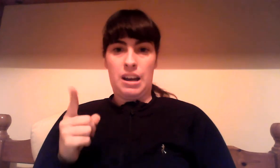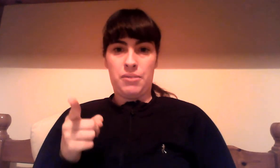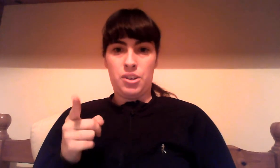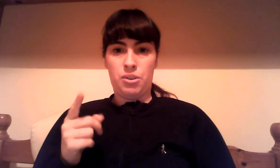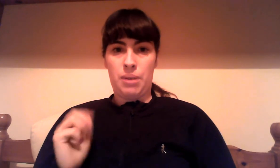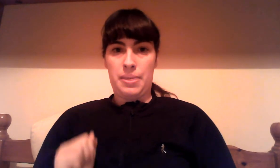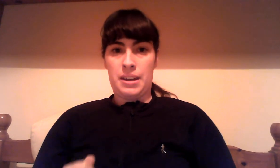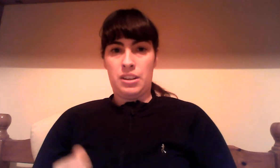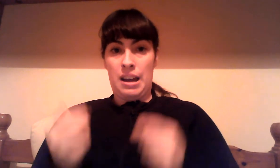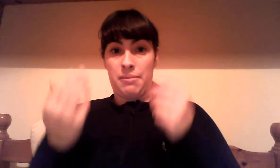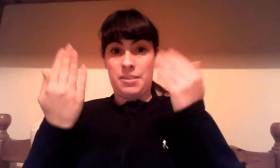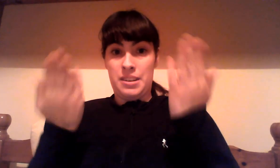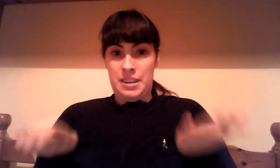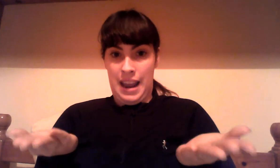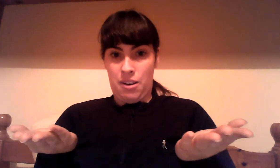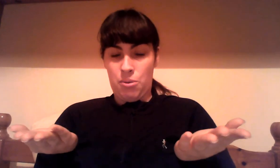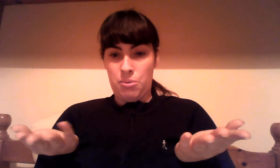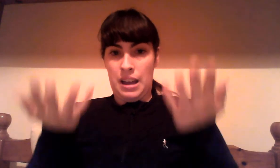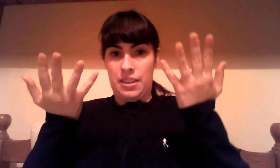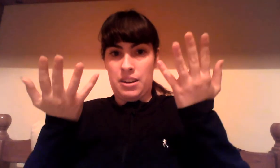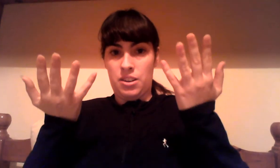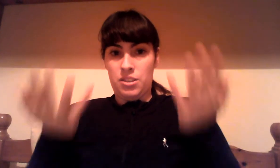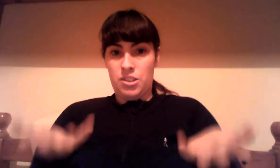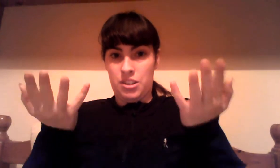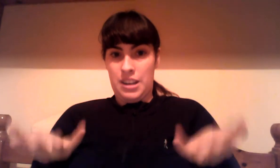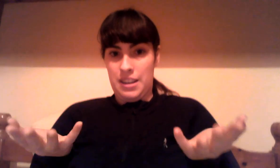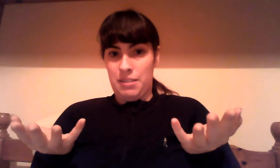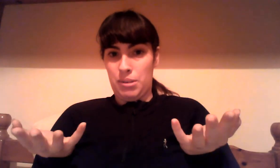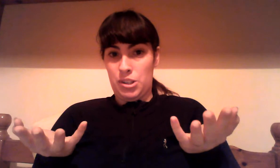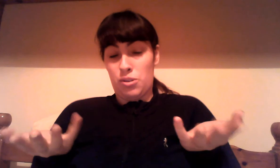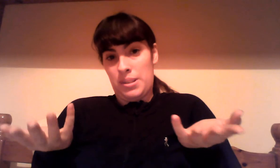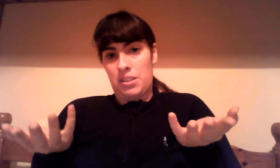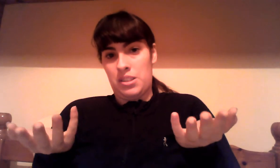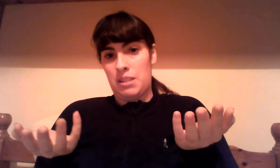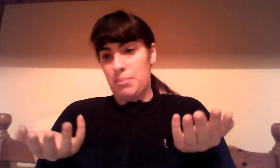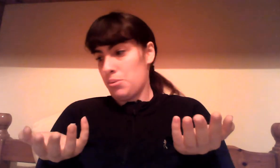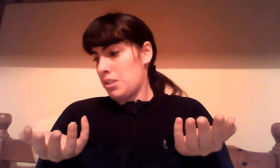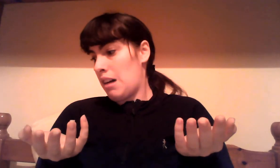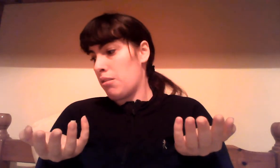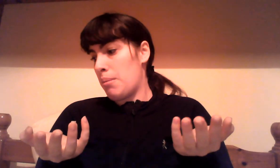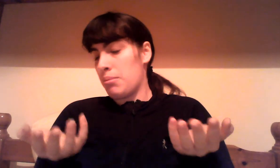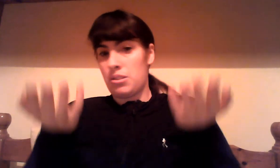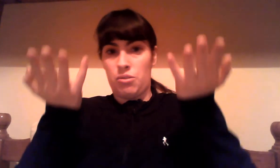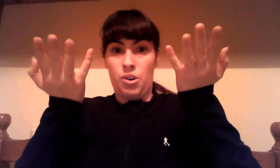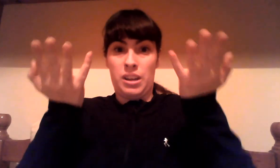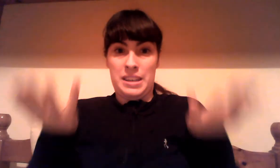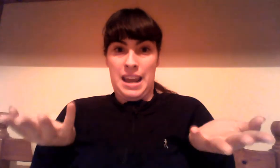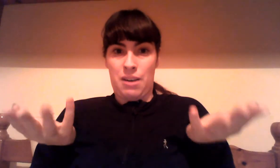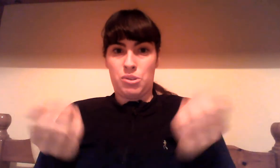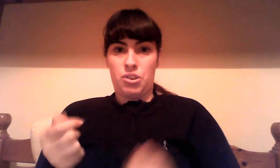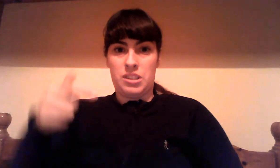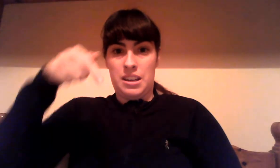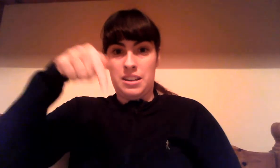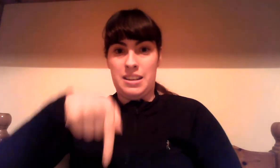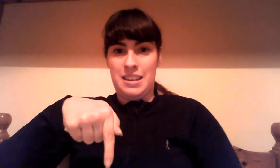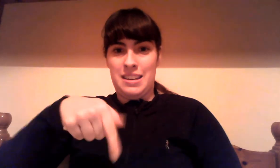have you, and then you have now, and then today, which is almost like the syllables, that's how I remember it, so you've got like now, so you could say here,